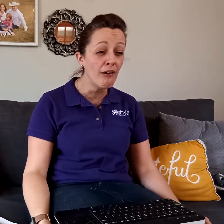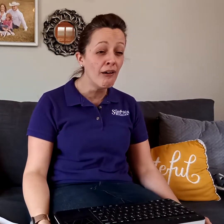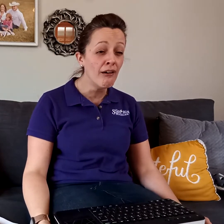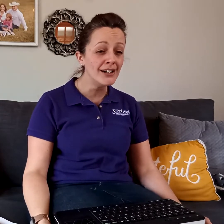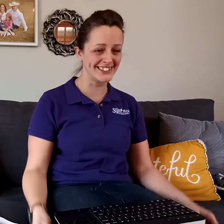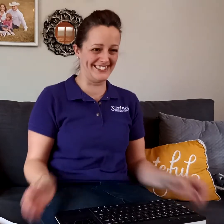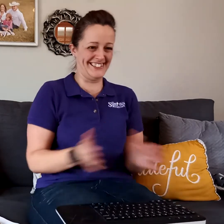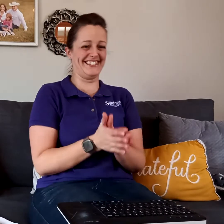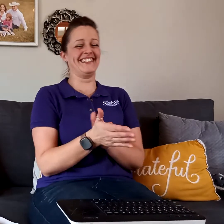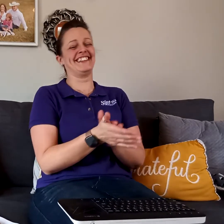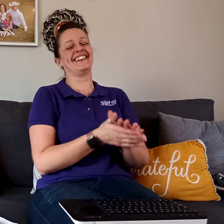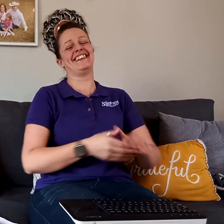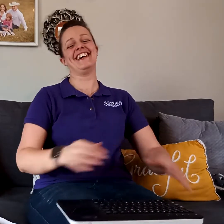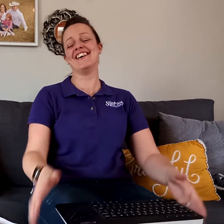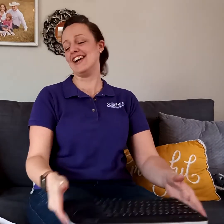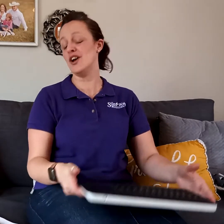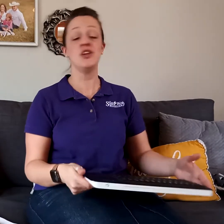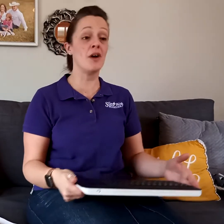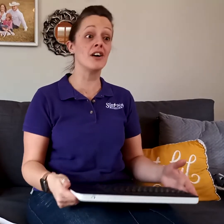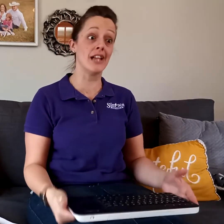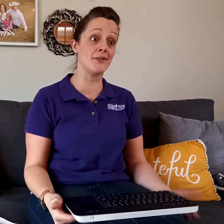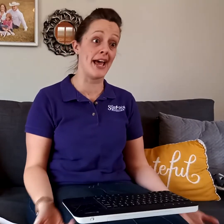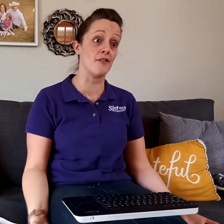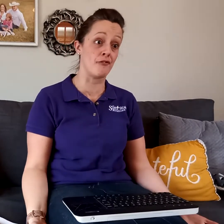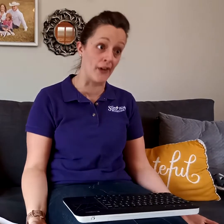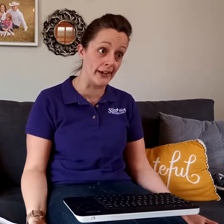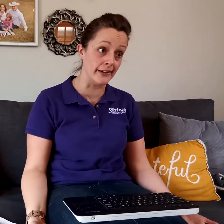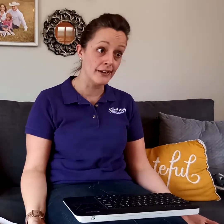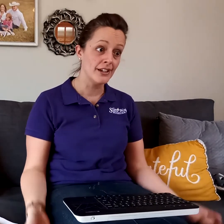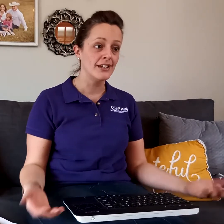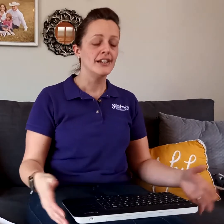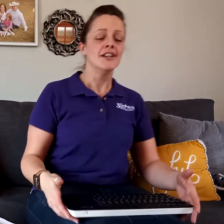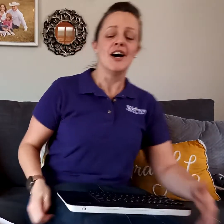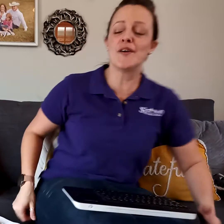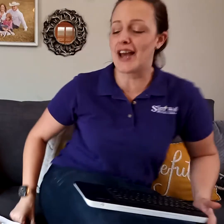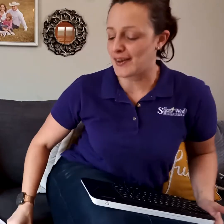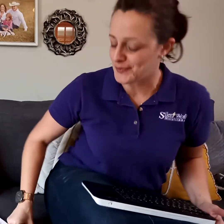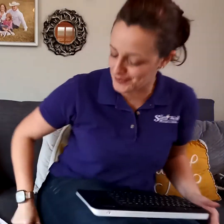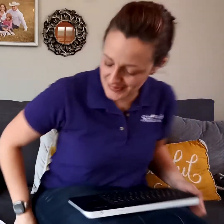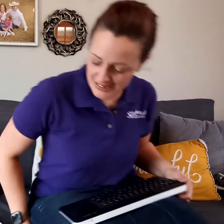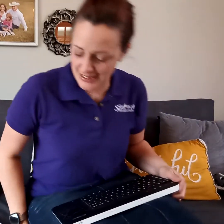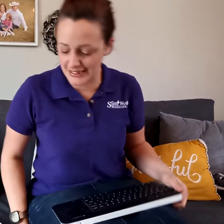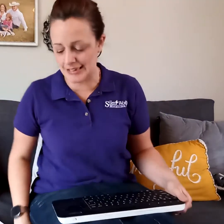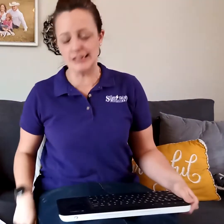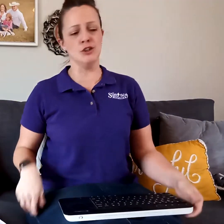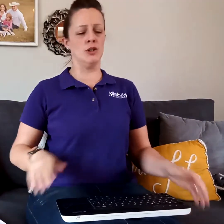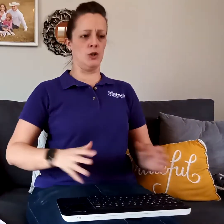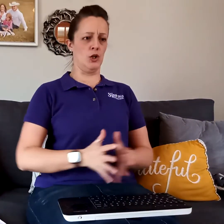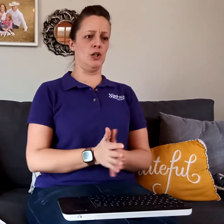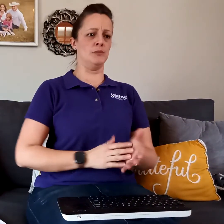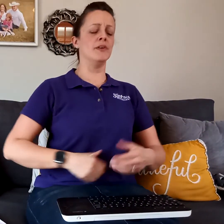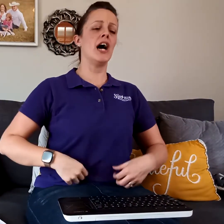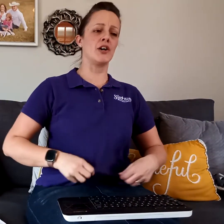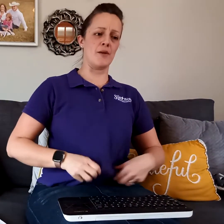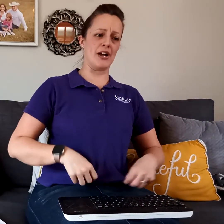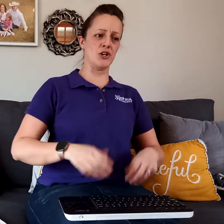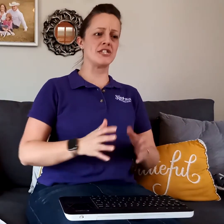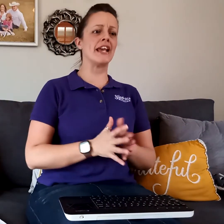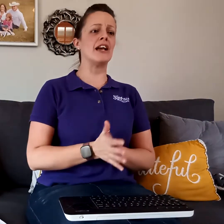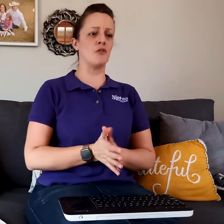All right, you are allowed to have fun. Okay, I'll get my good singing voice